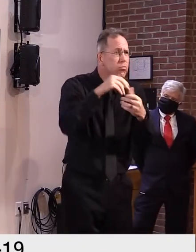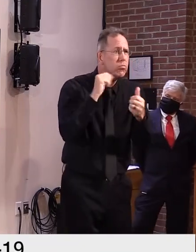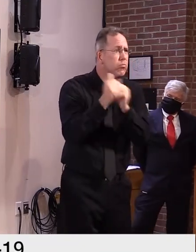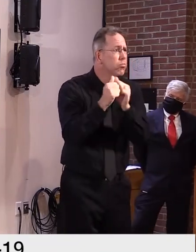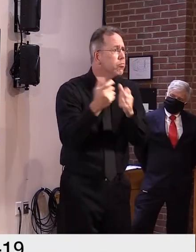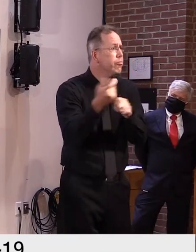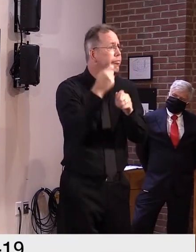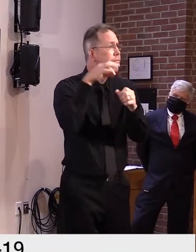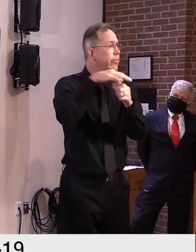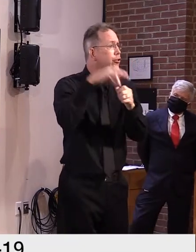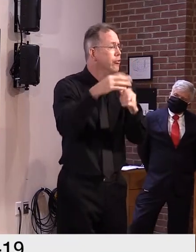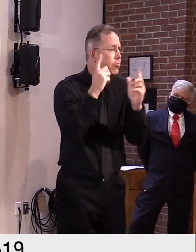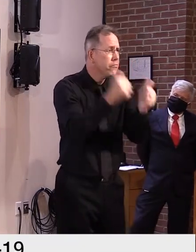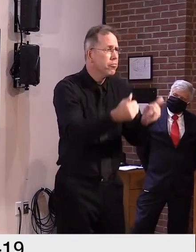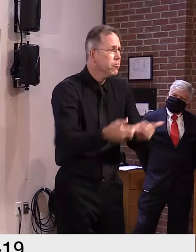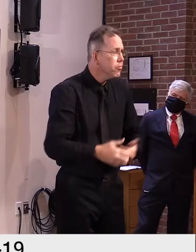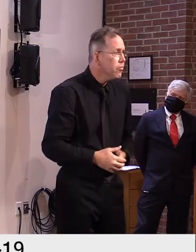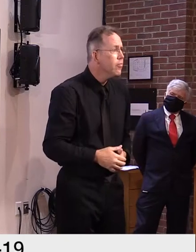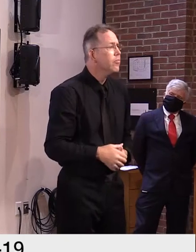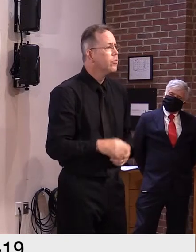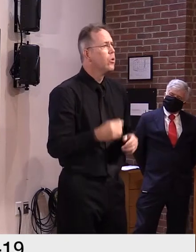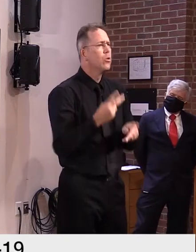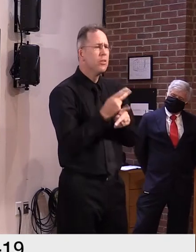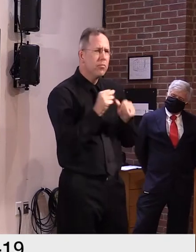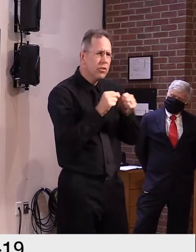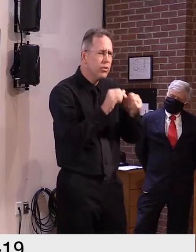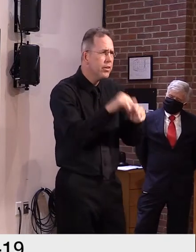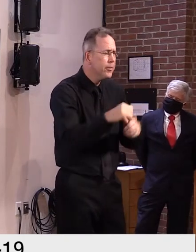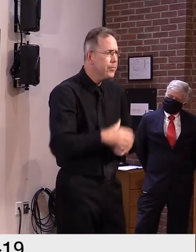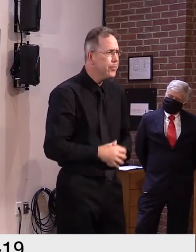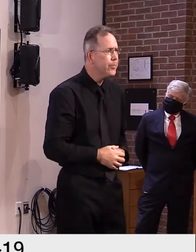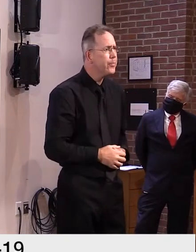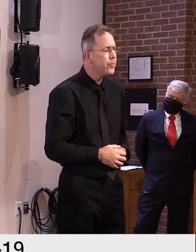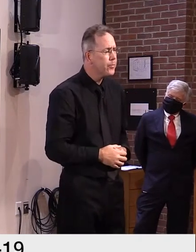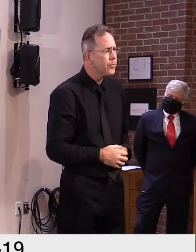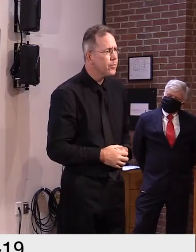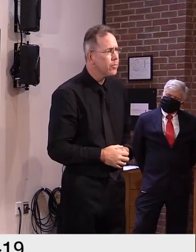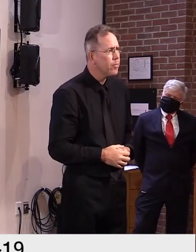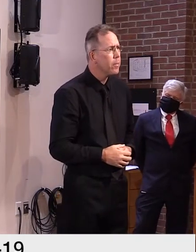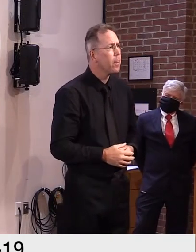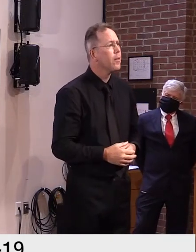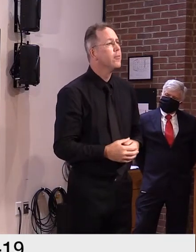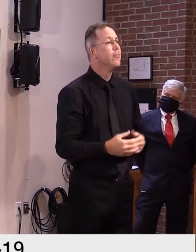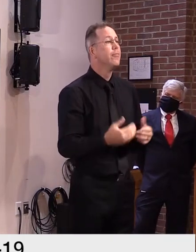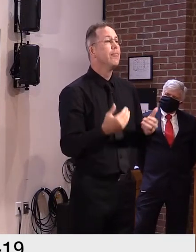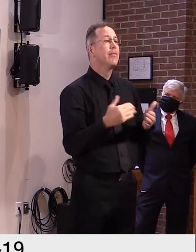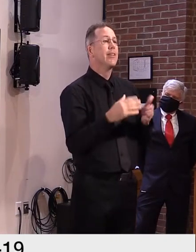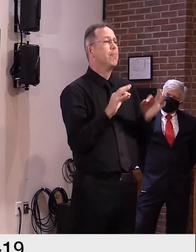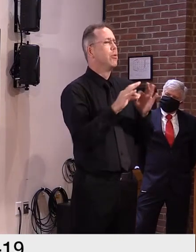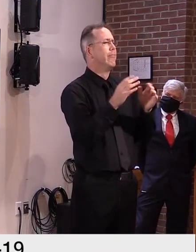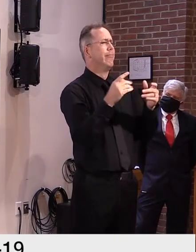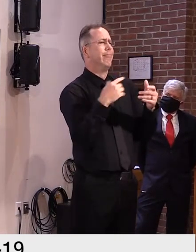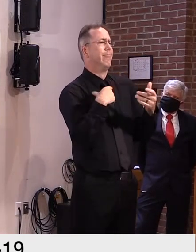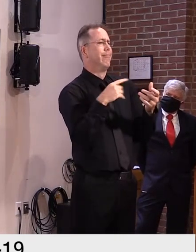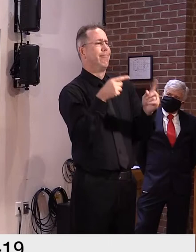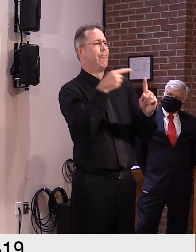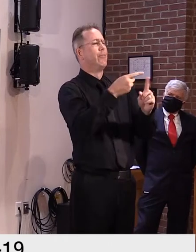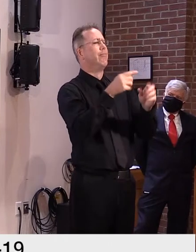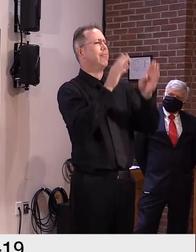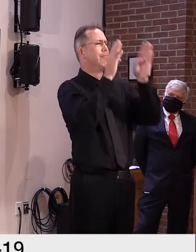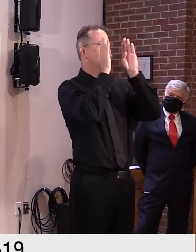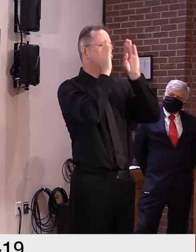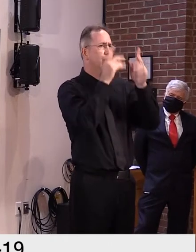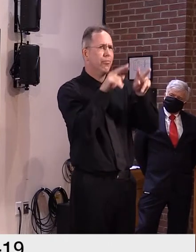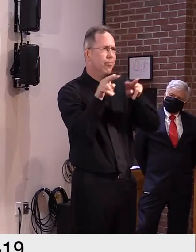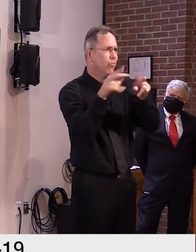that we need to continue to be vigilant, and that's you know, from my standpoint, that's the line. That's